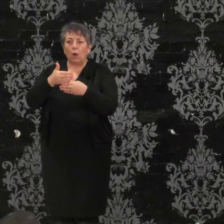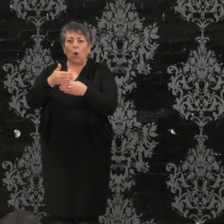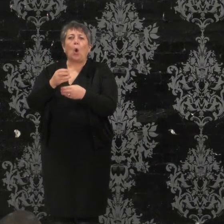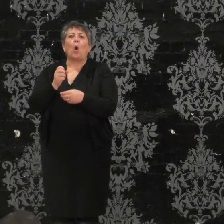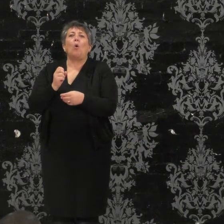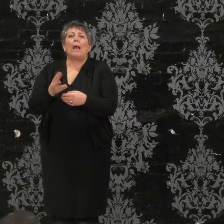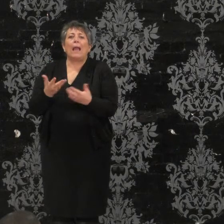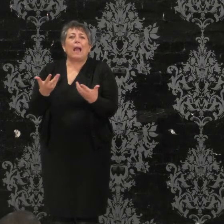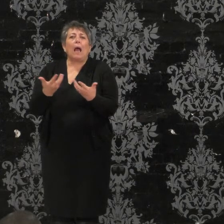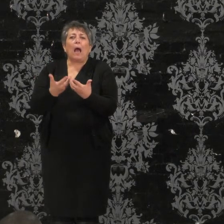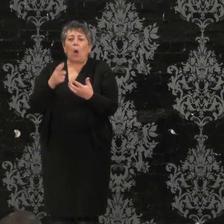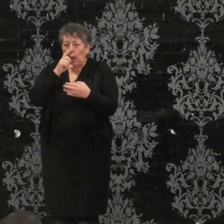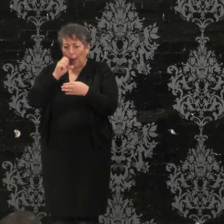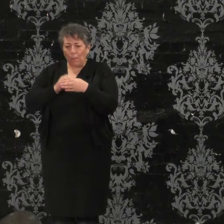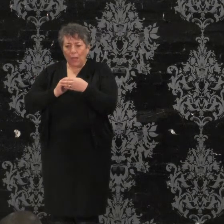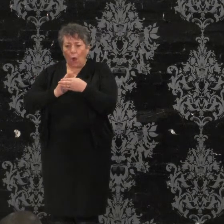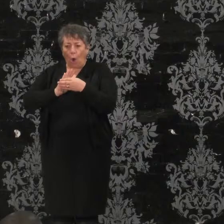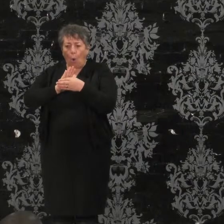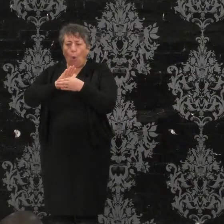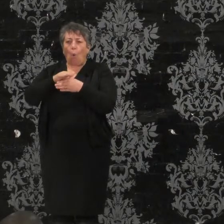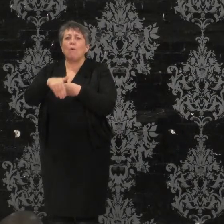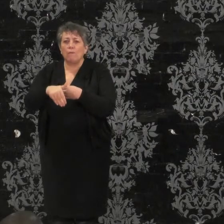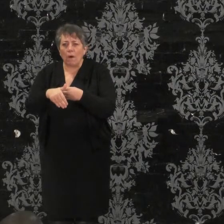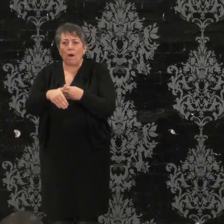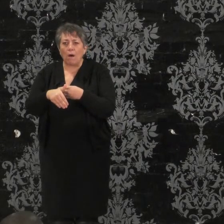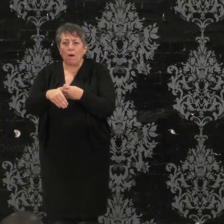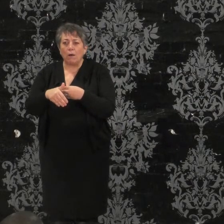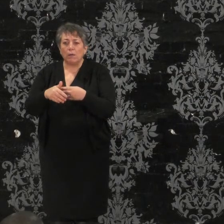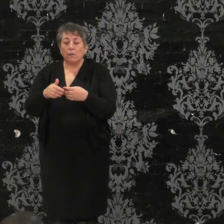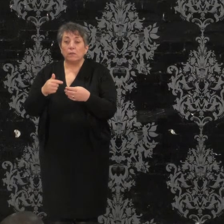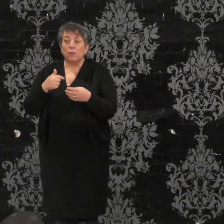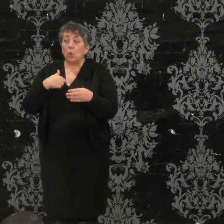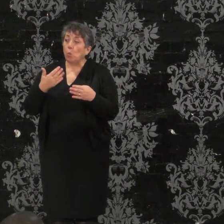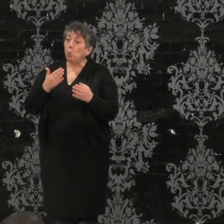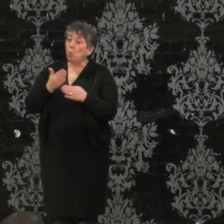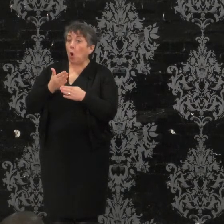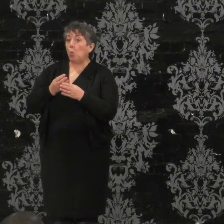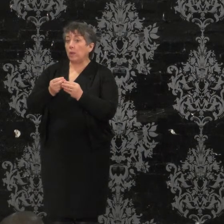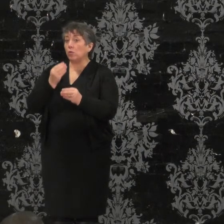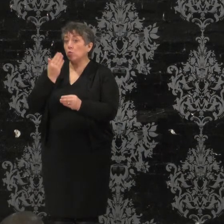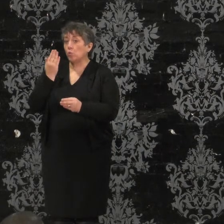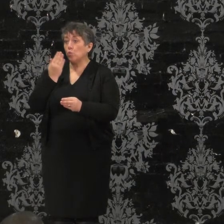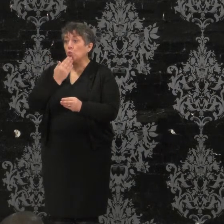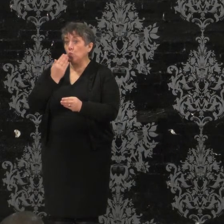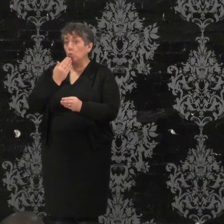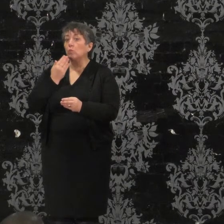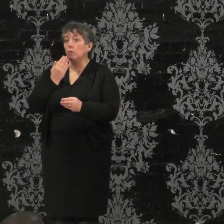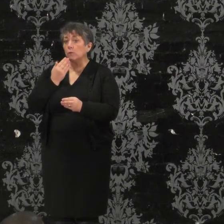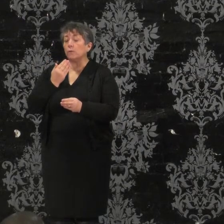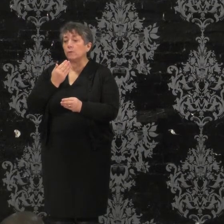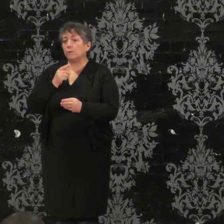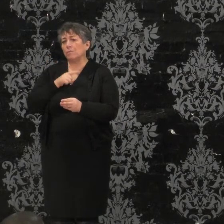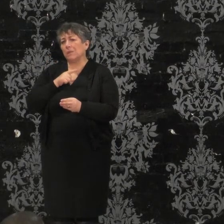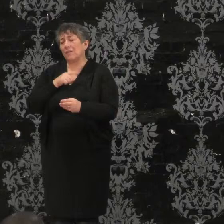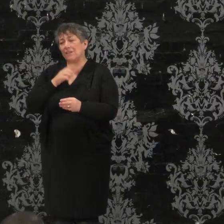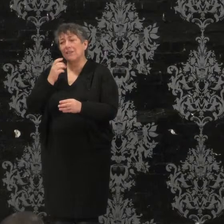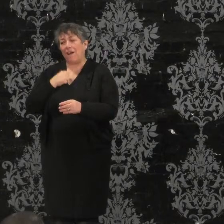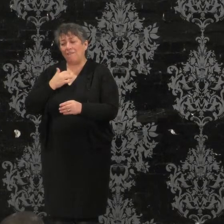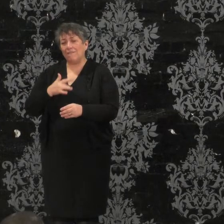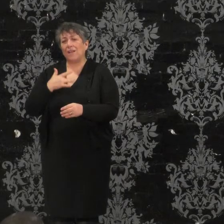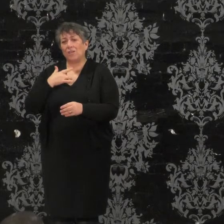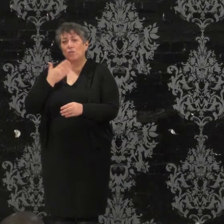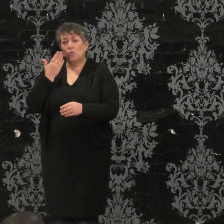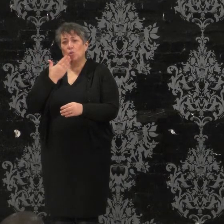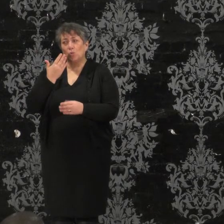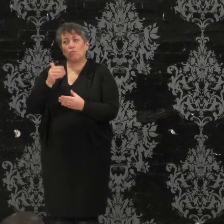reach their fullest potential. We work very closely with schools because I think schools have got a role to play. I